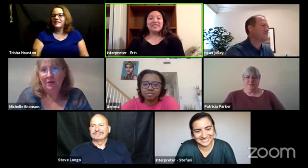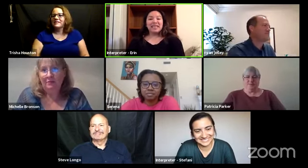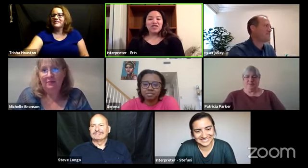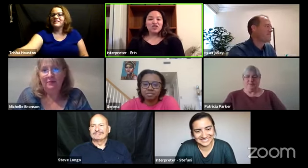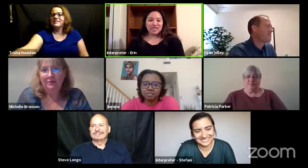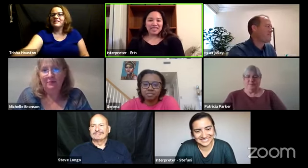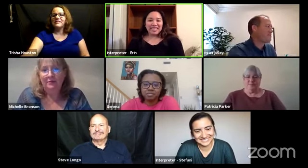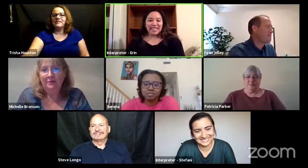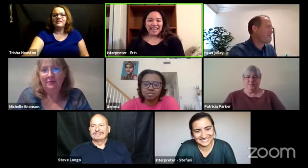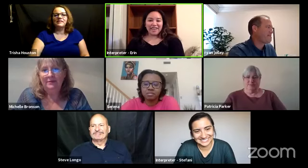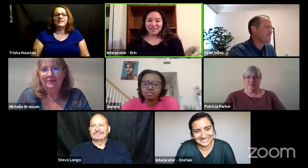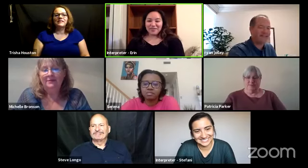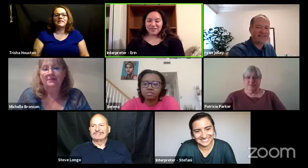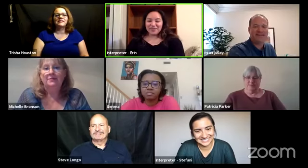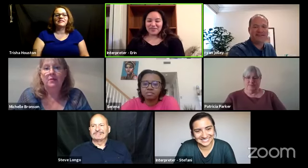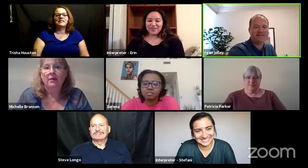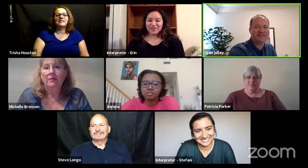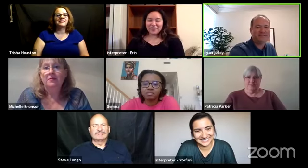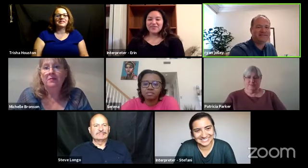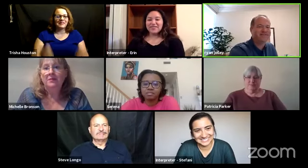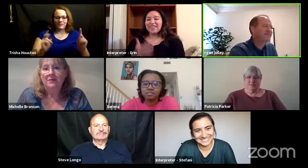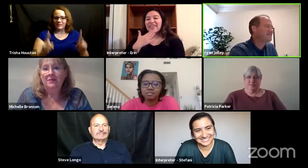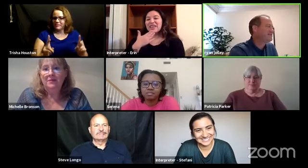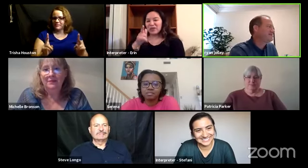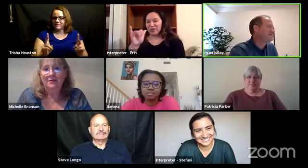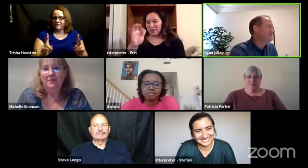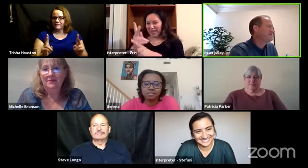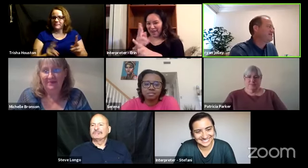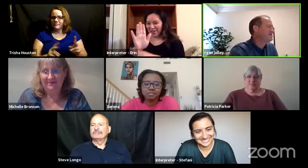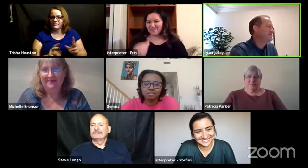And Trisha's saying take care. Thank you, take care.